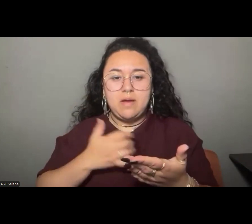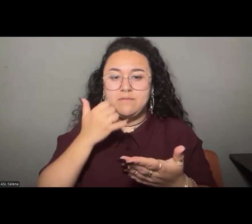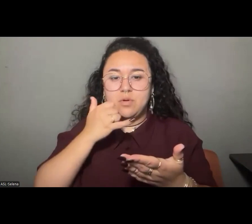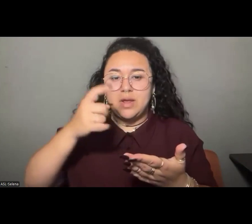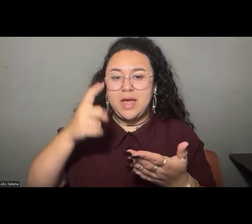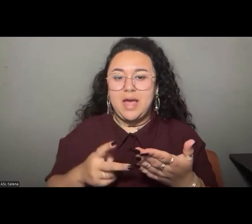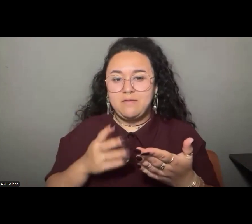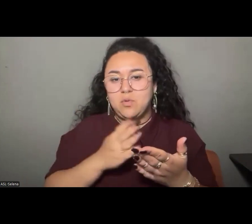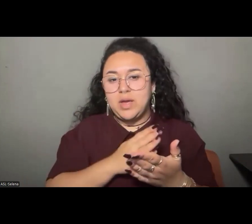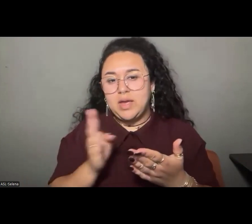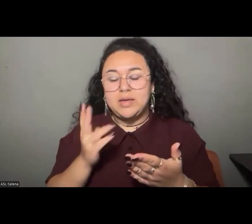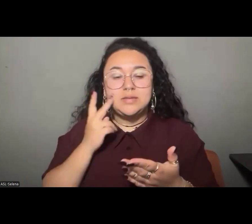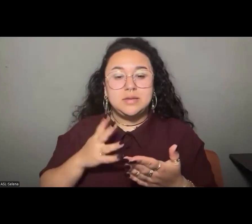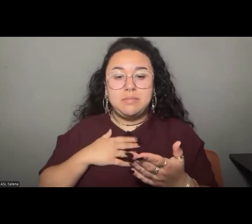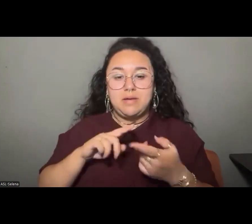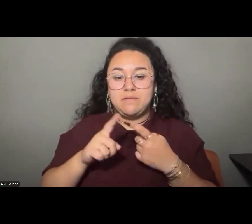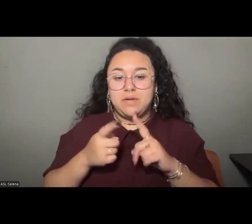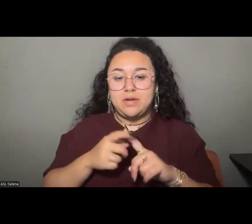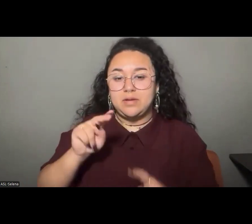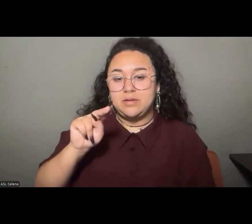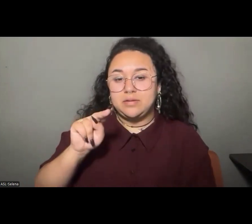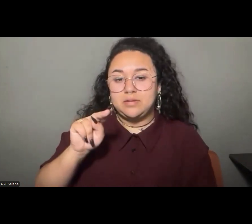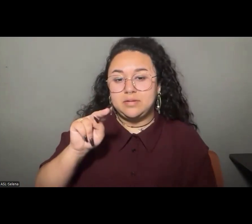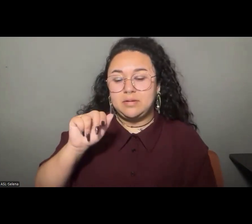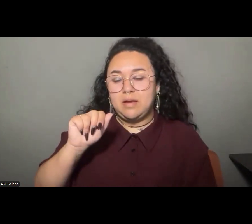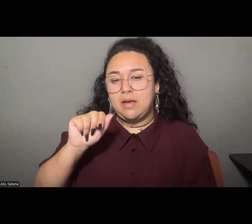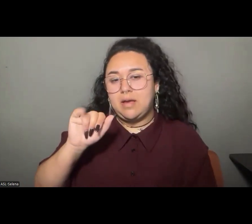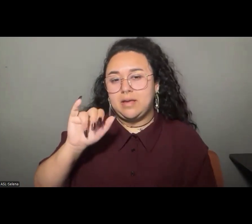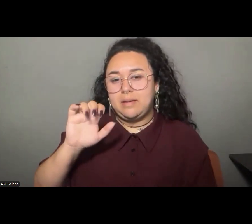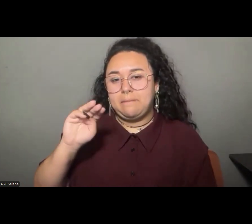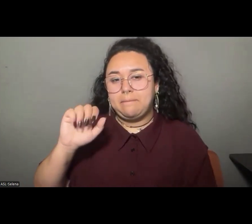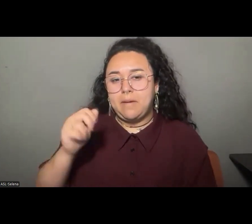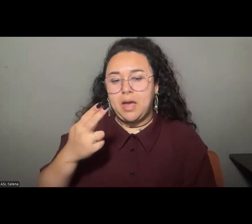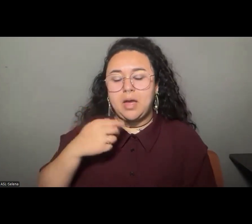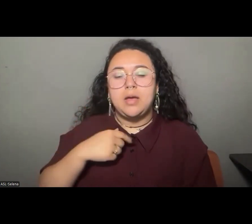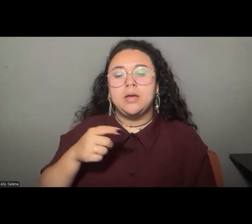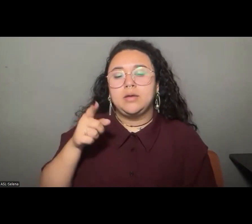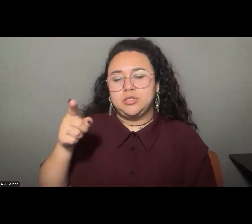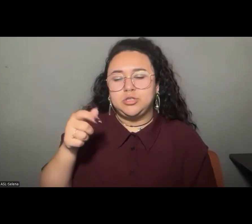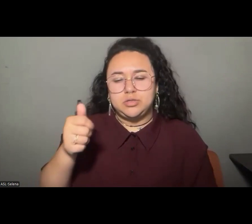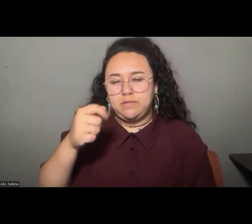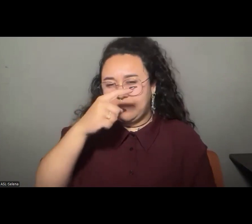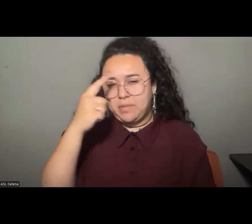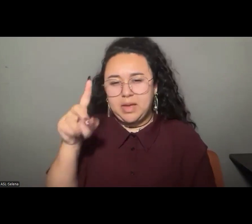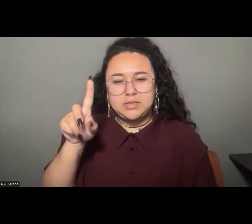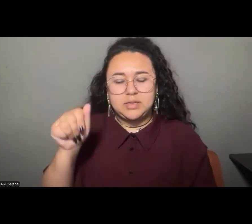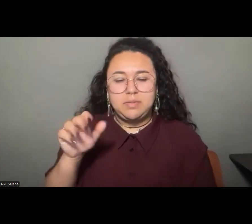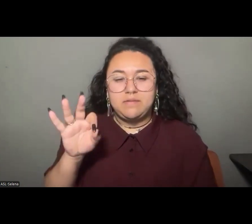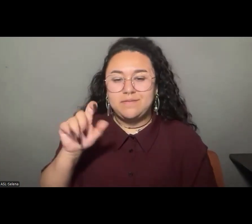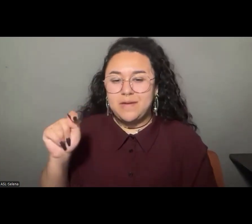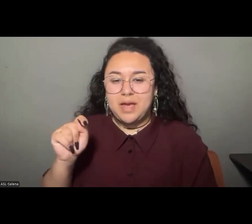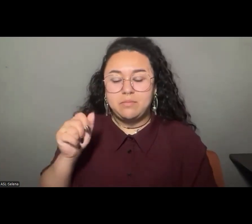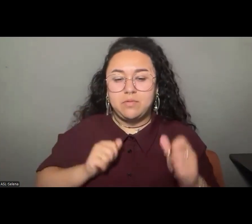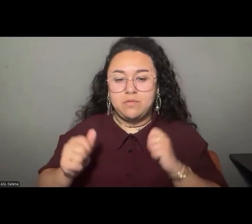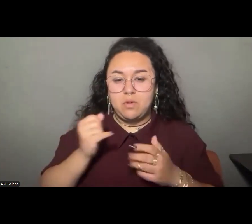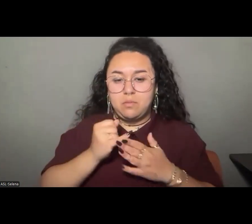I see that my friend Naima Niambi Lowe, who's an incredible Black disabled fat performance artist, has messaged me, called me a couple times, and